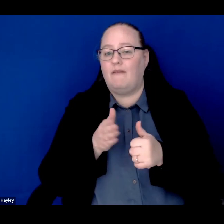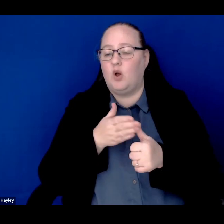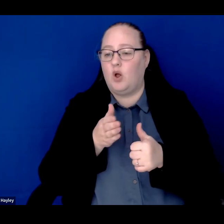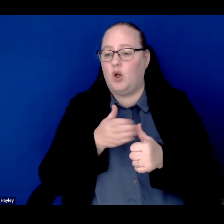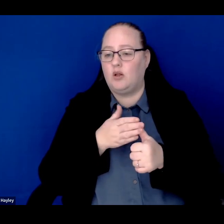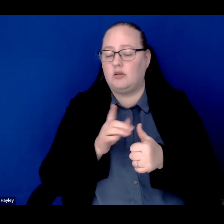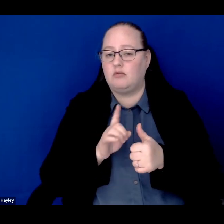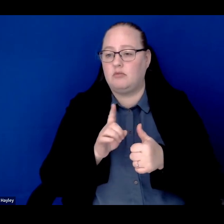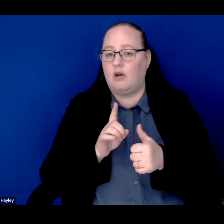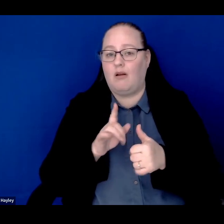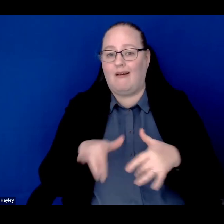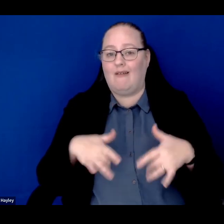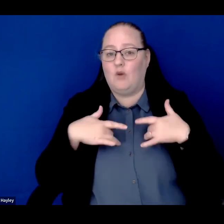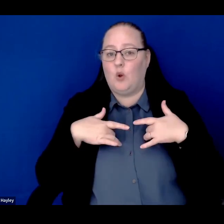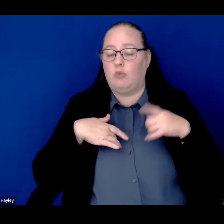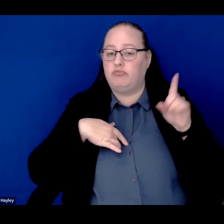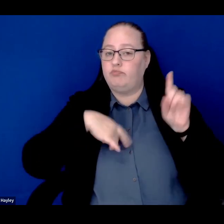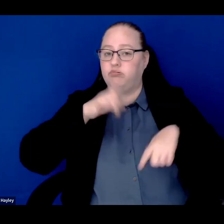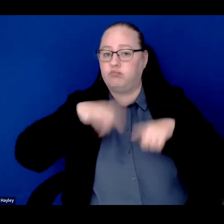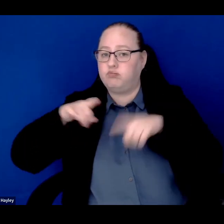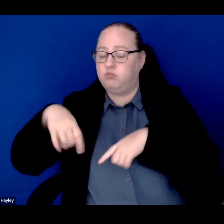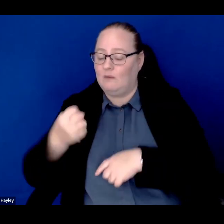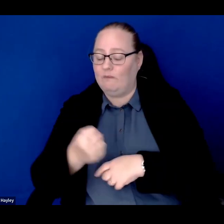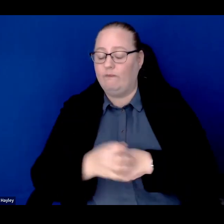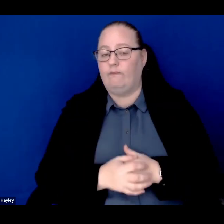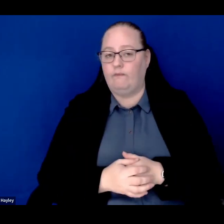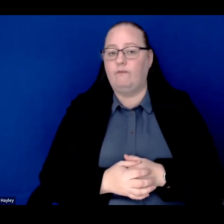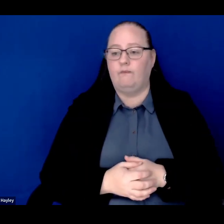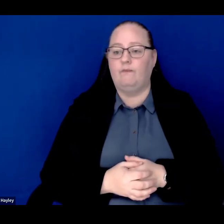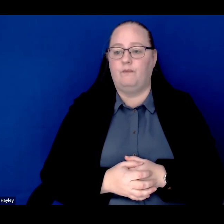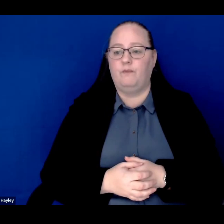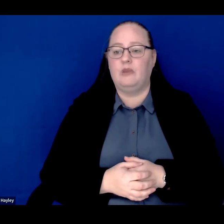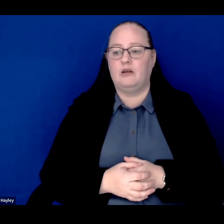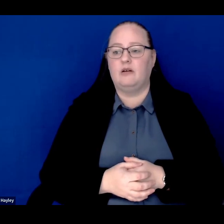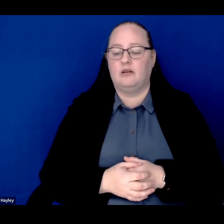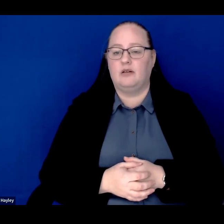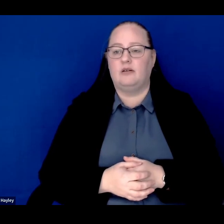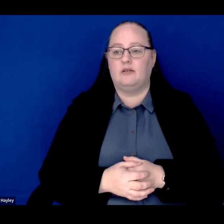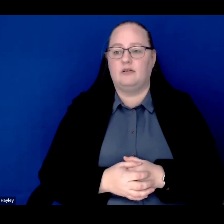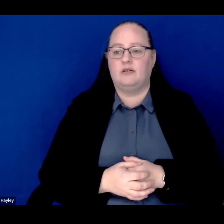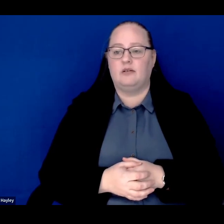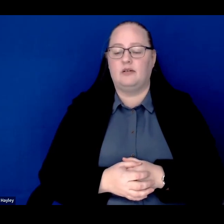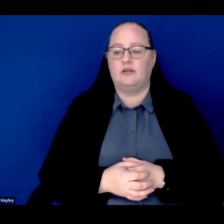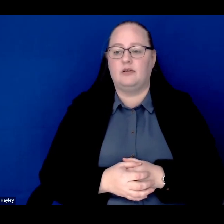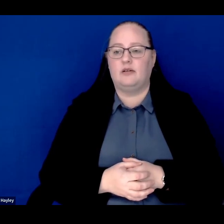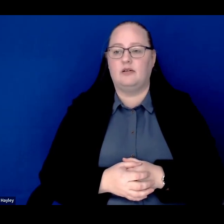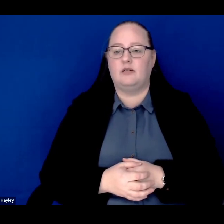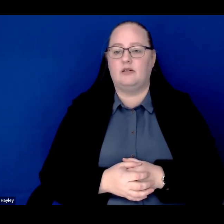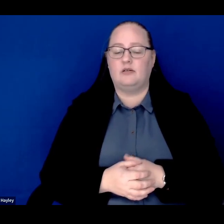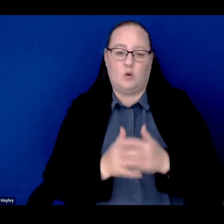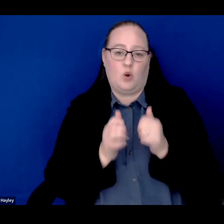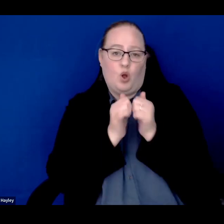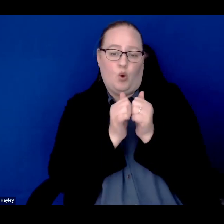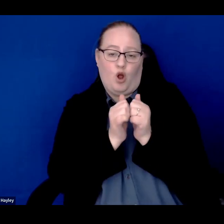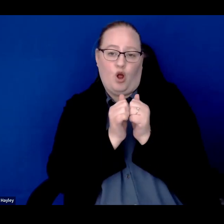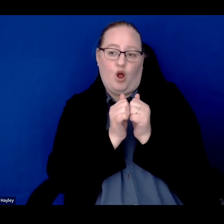different views in the room. And I think that it's worthwhile to recognize, and